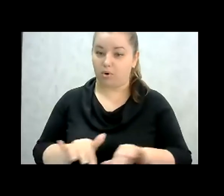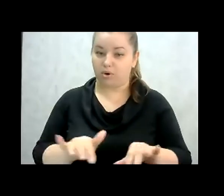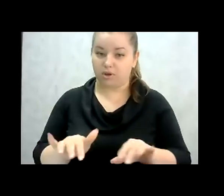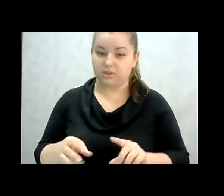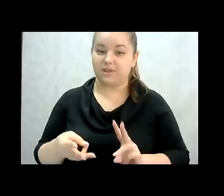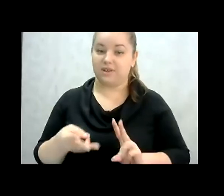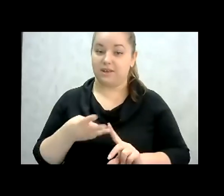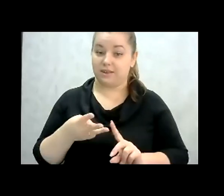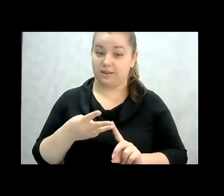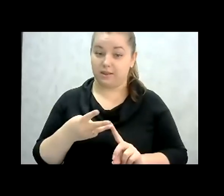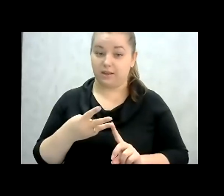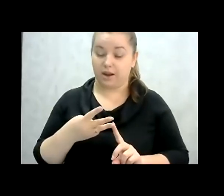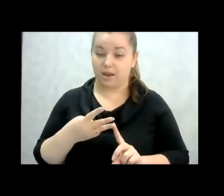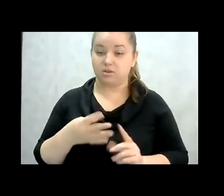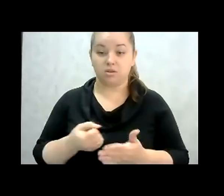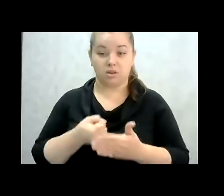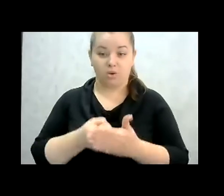that ideally second